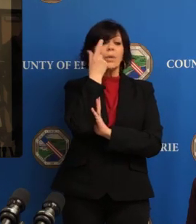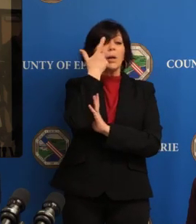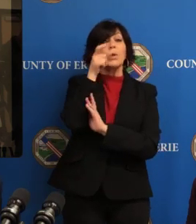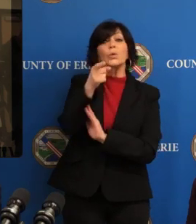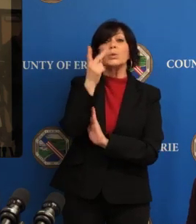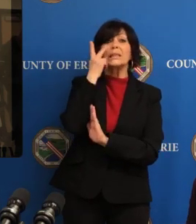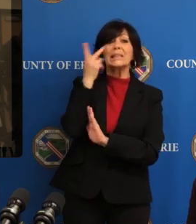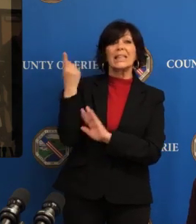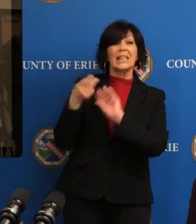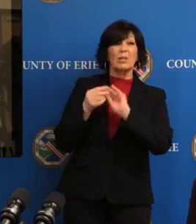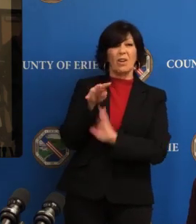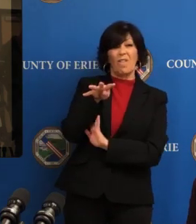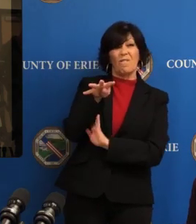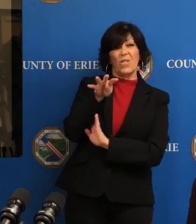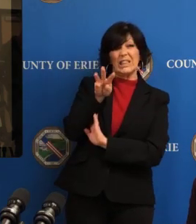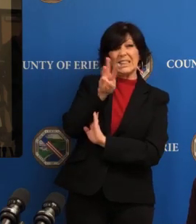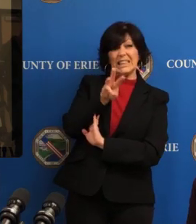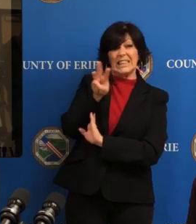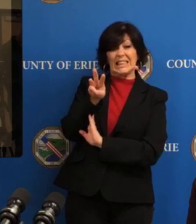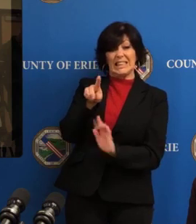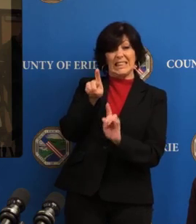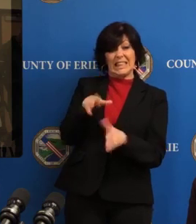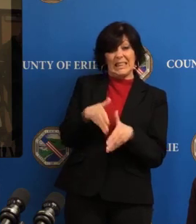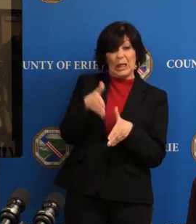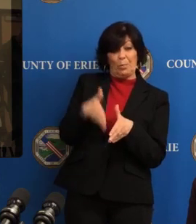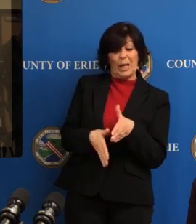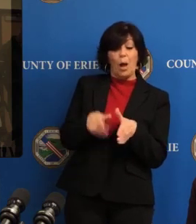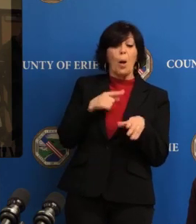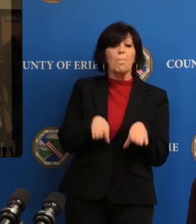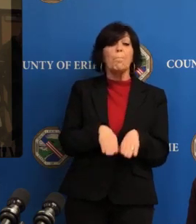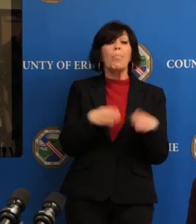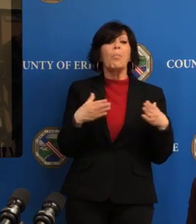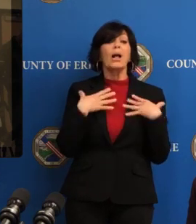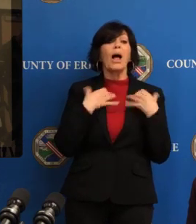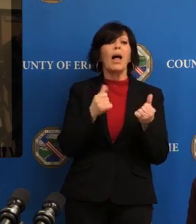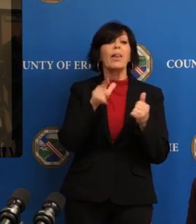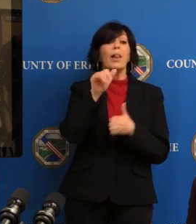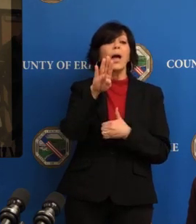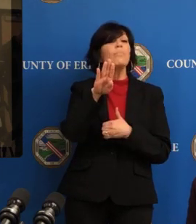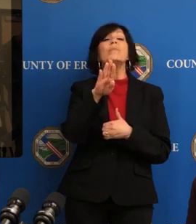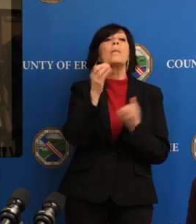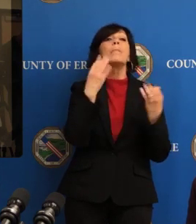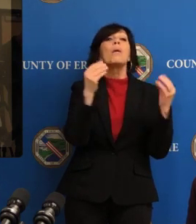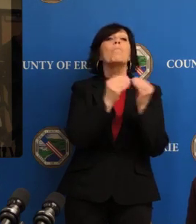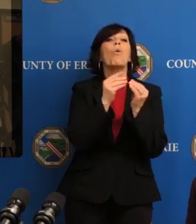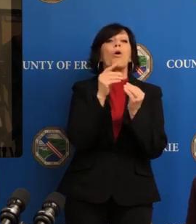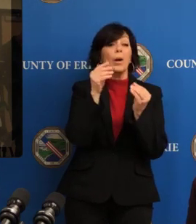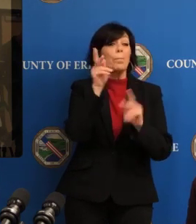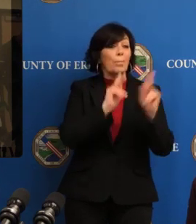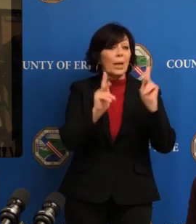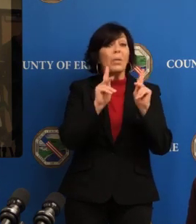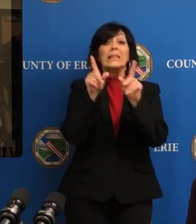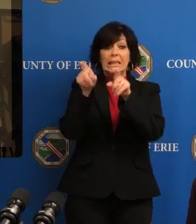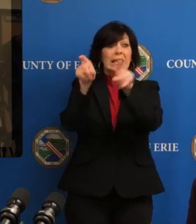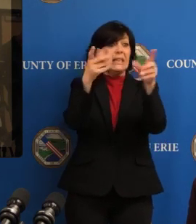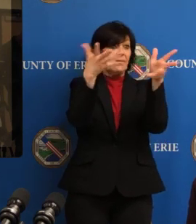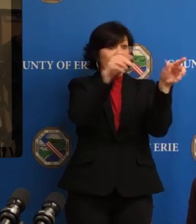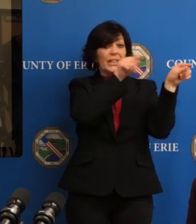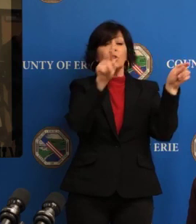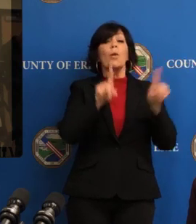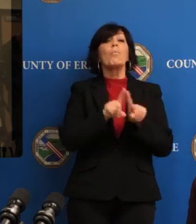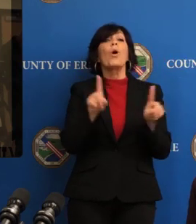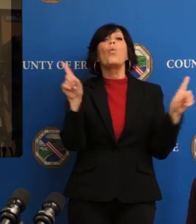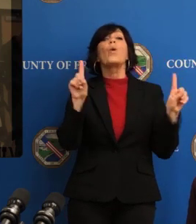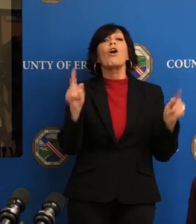see 466 tests completed by the Public Health Lab, there's actually many more Erie County residents who have been tested, but